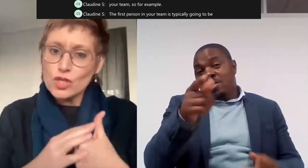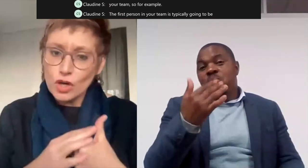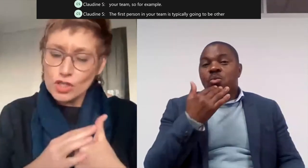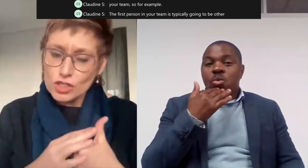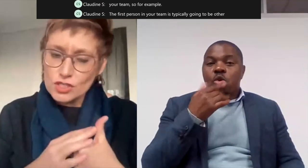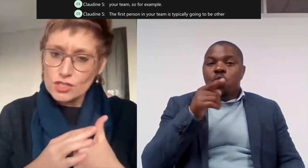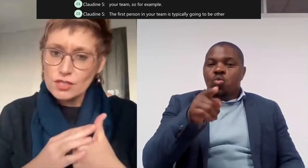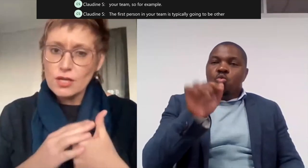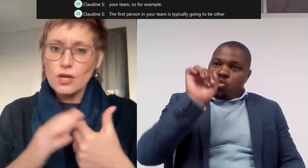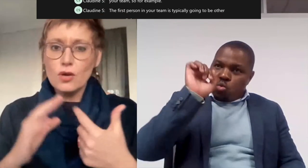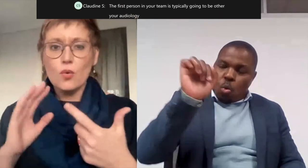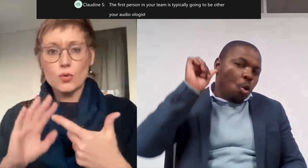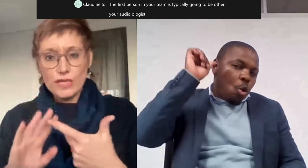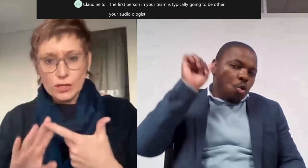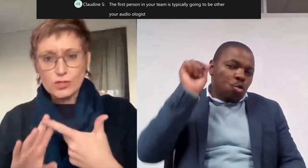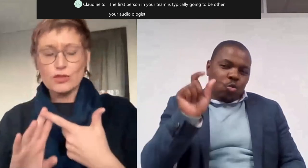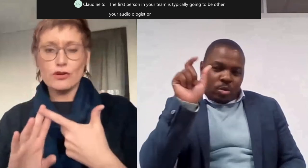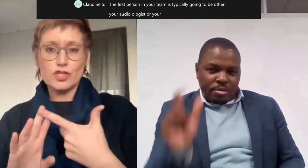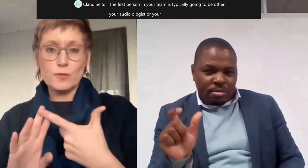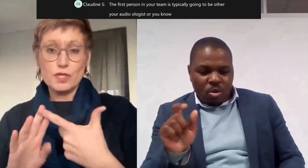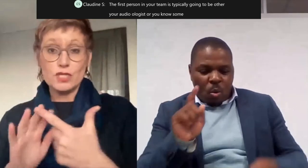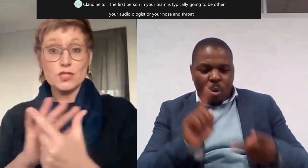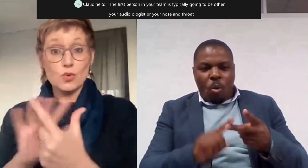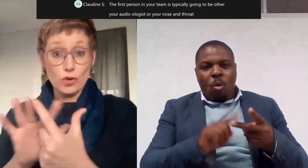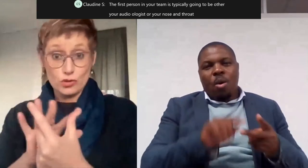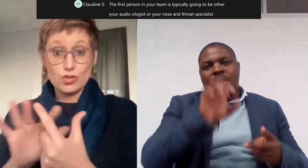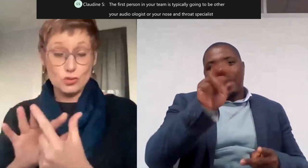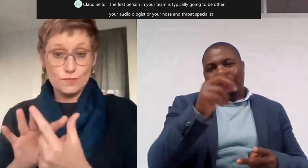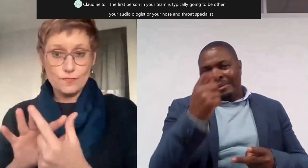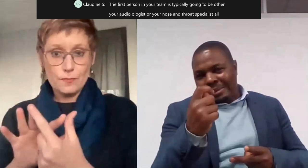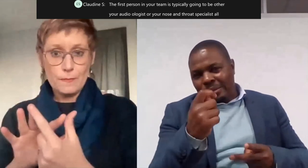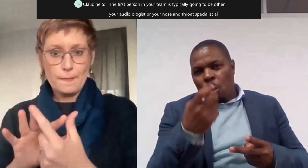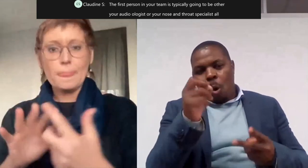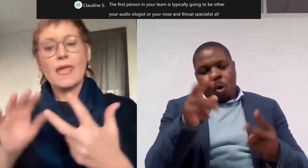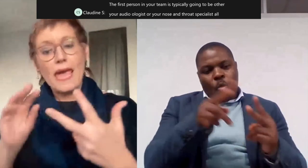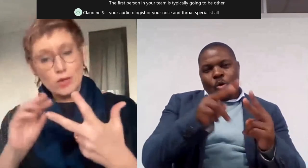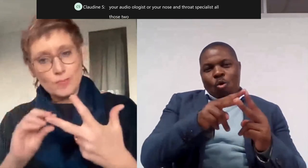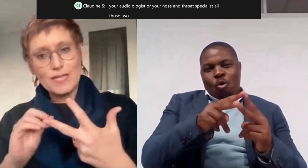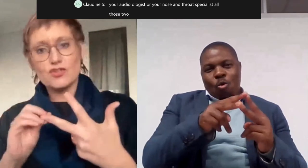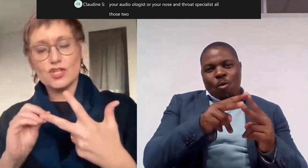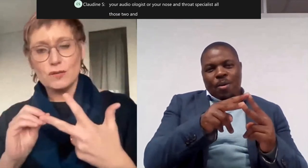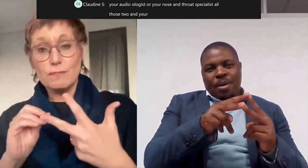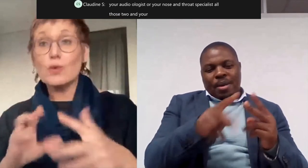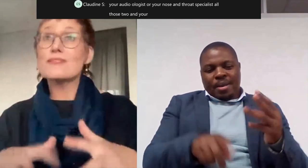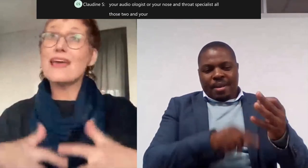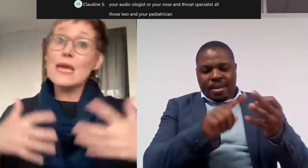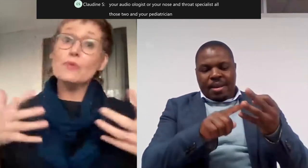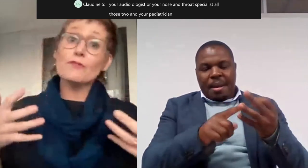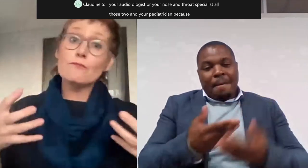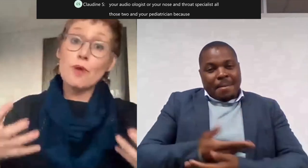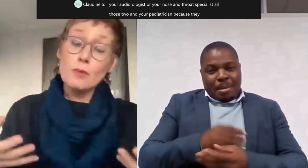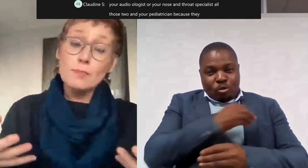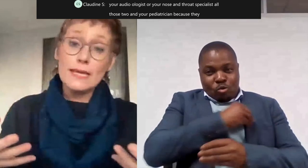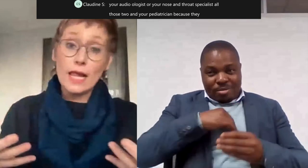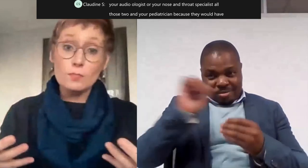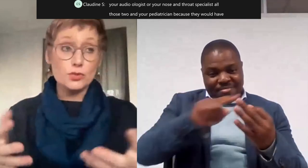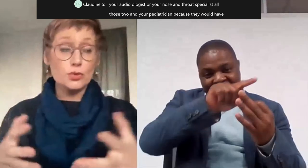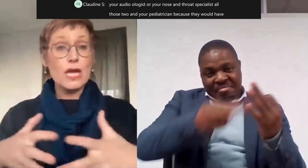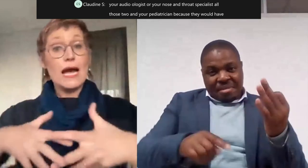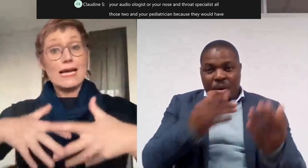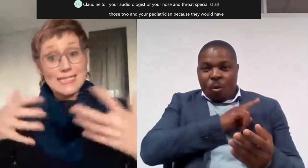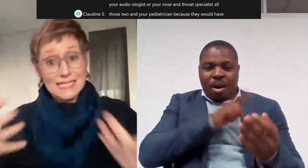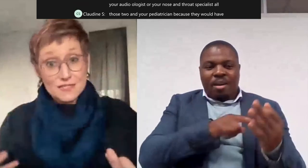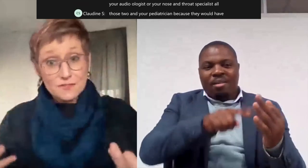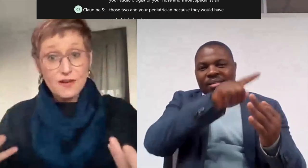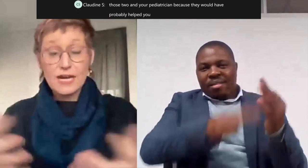either your audiologist or your ear, nose and throat specialist, or those two, and your pediatrician, because they would have probably helped